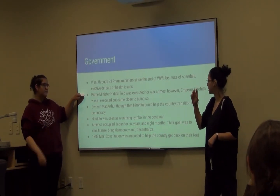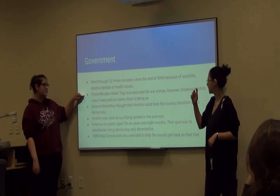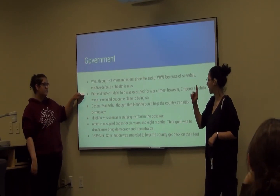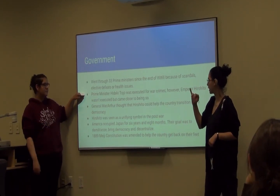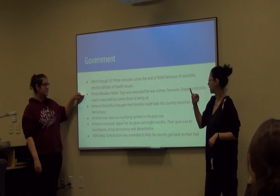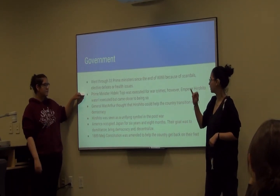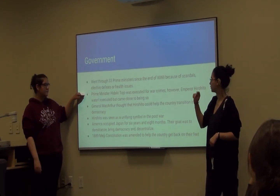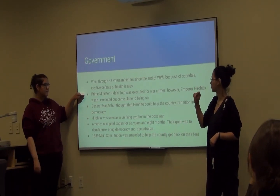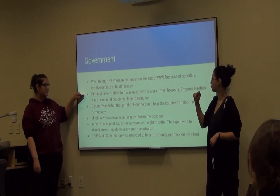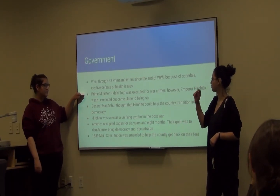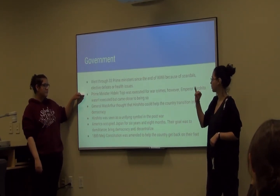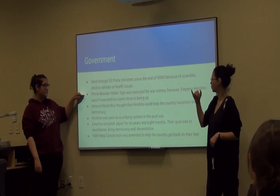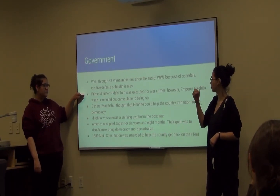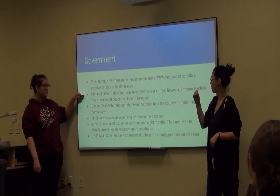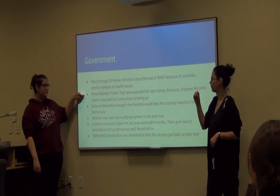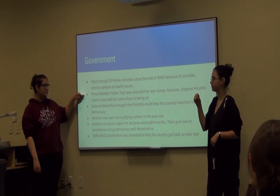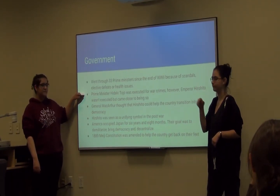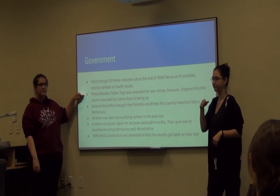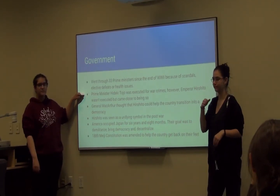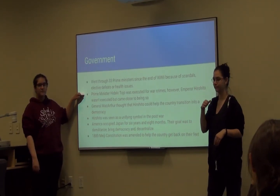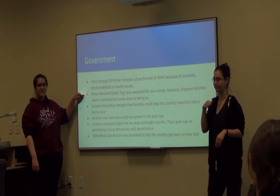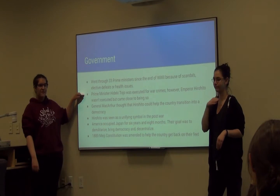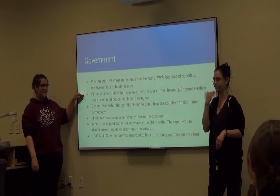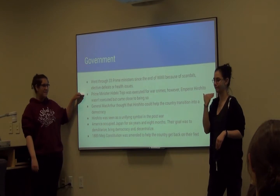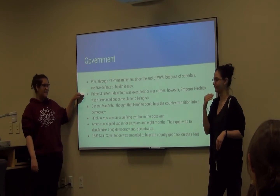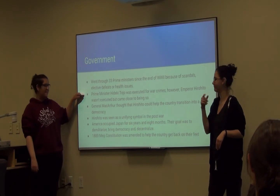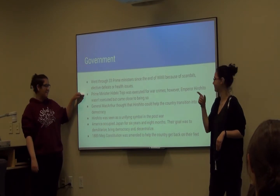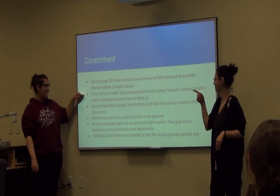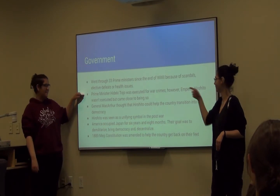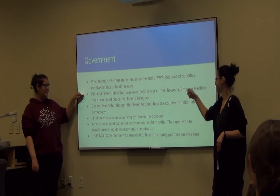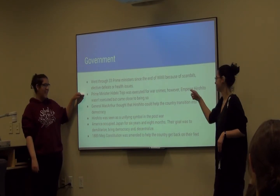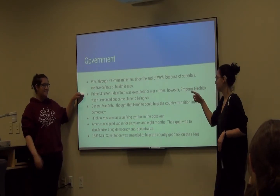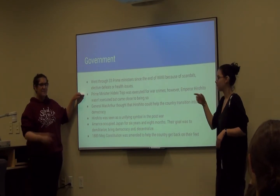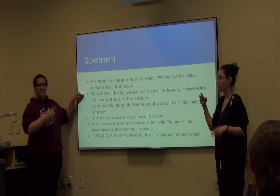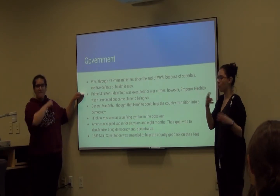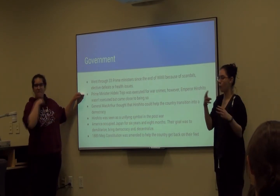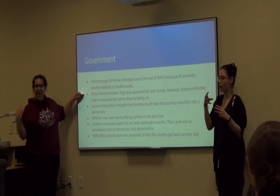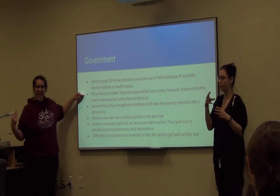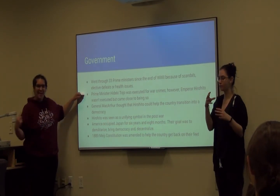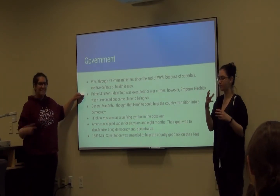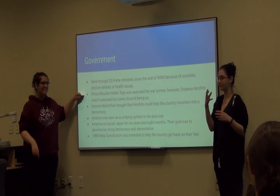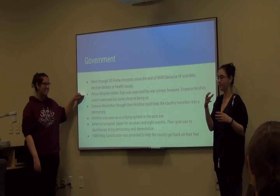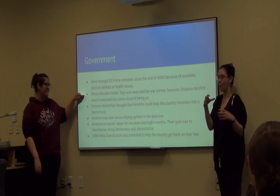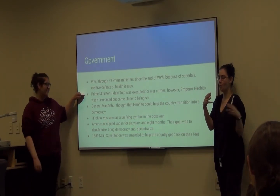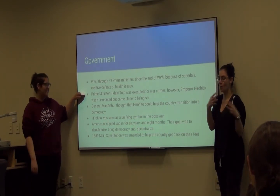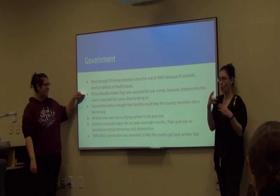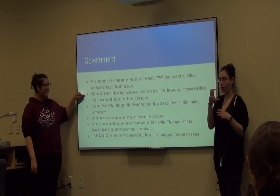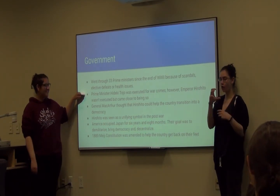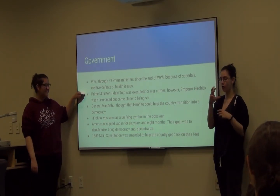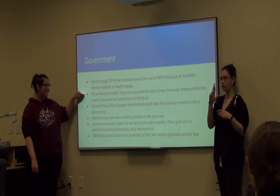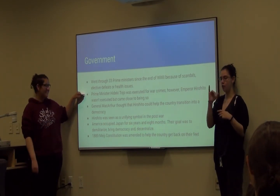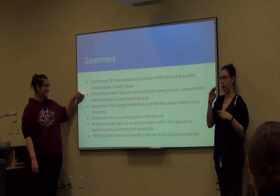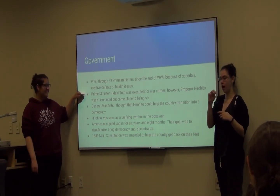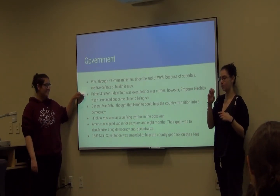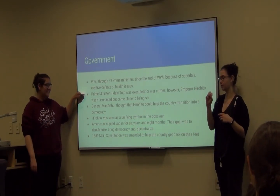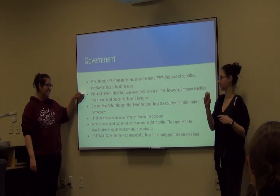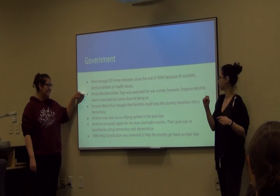And then Prime Minister Kaitiki Tojo was executed because of the war